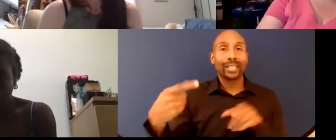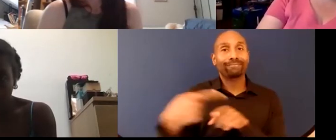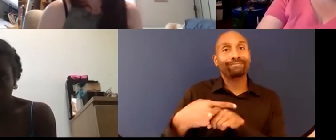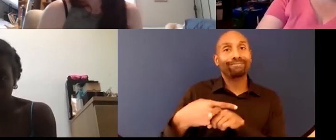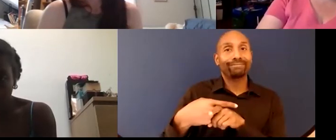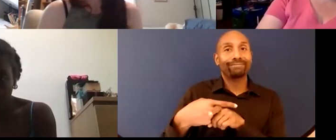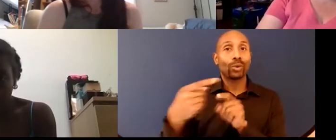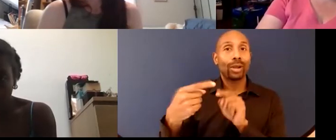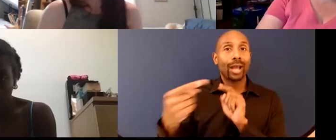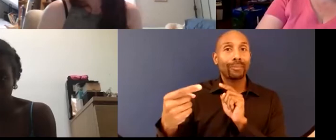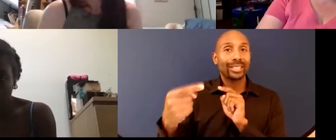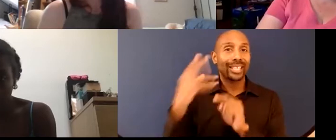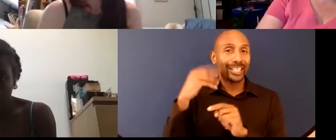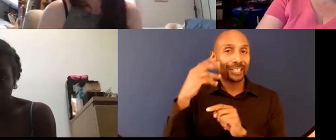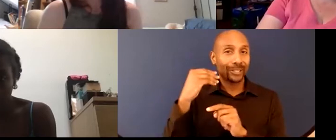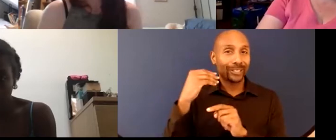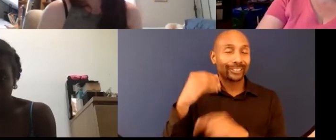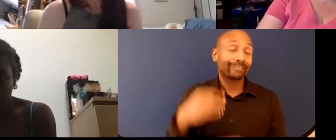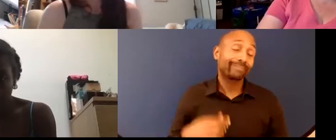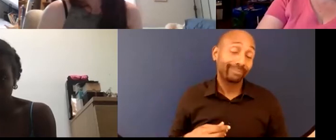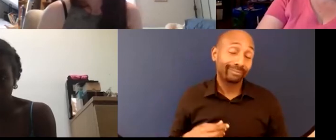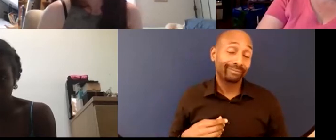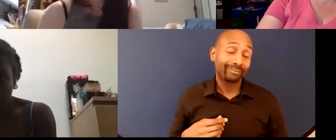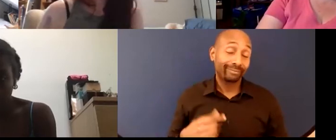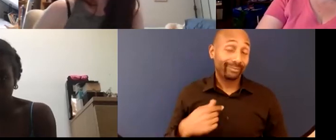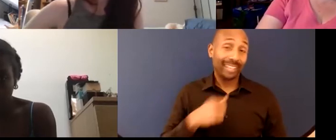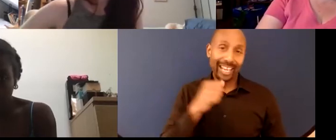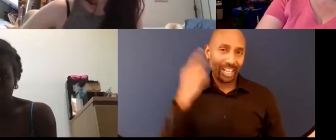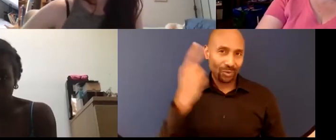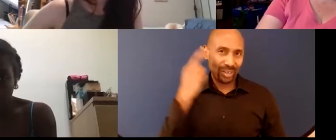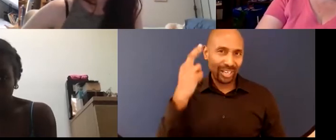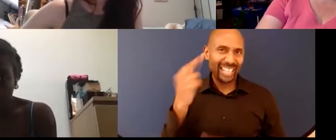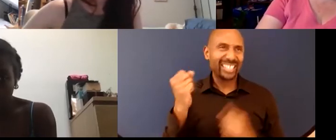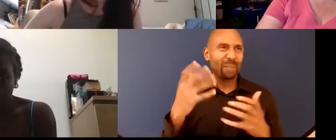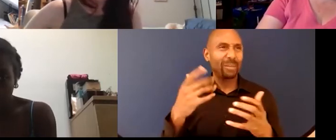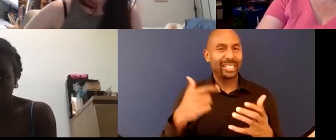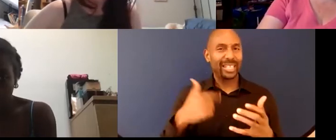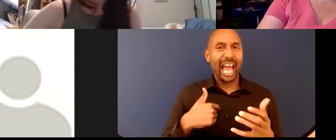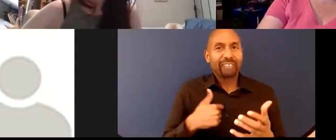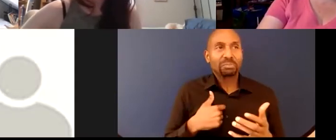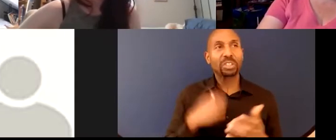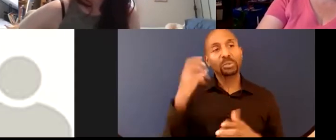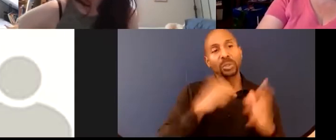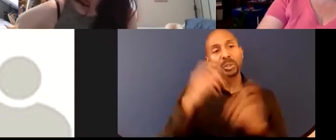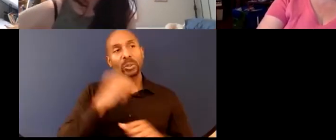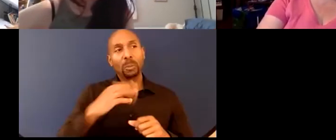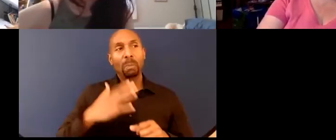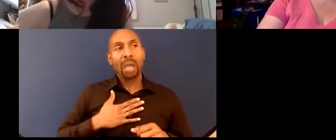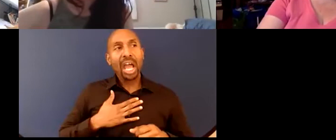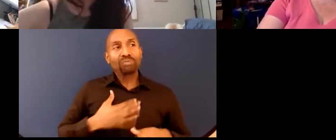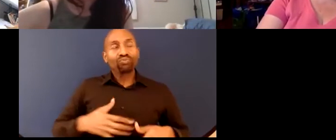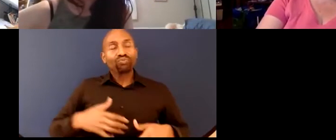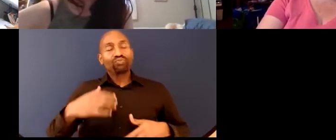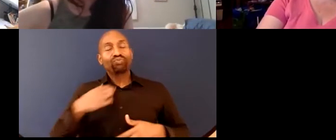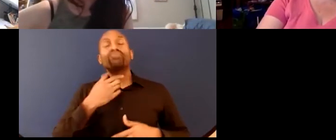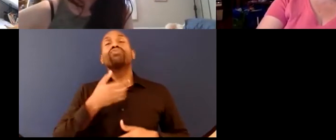I didn't realize how much I took for granted my digestive system